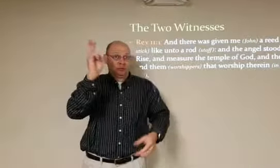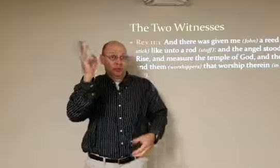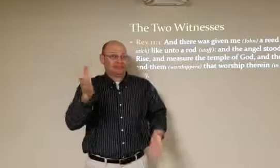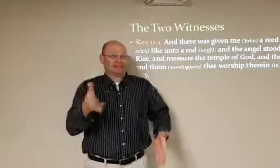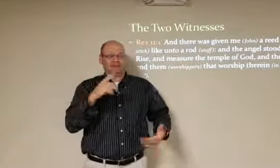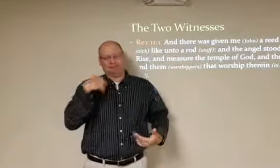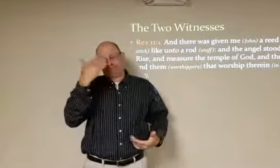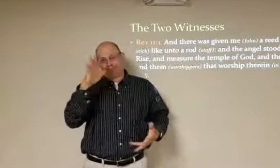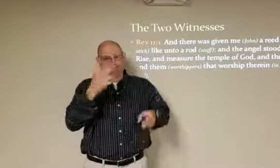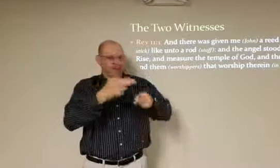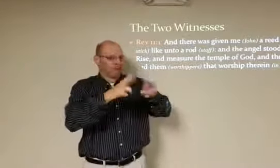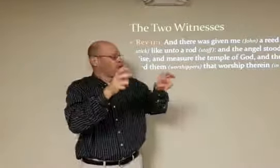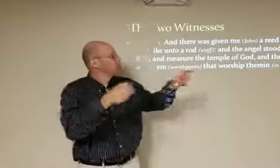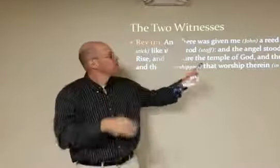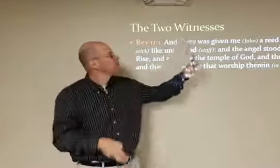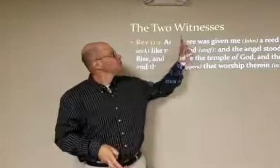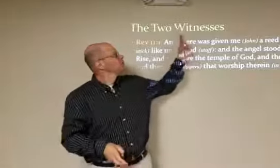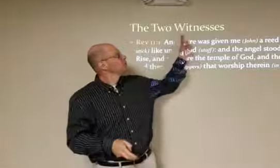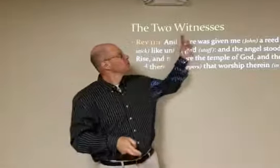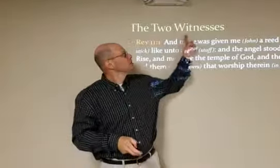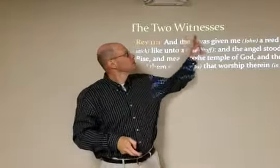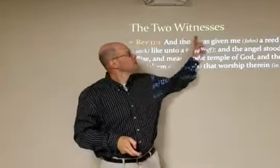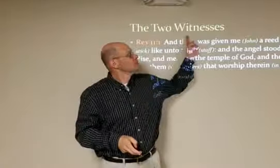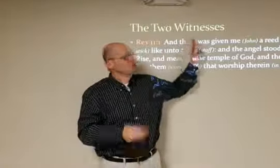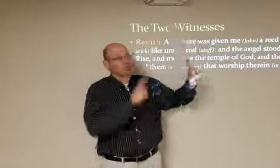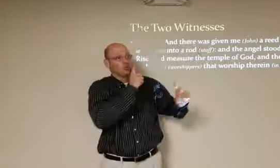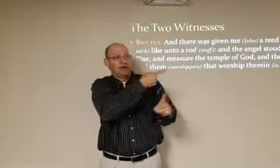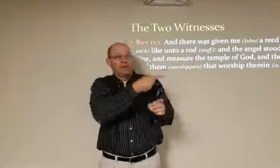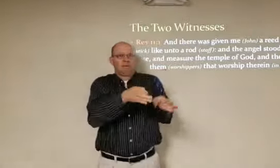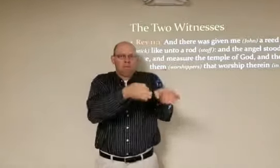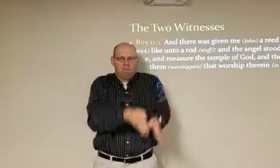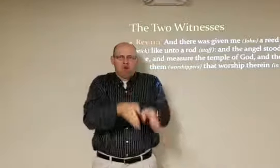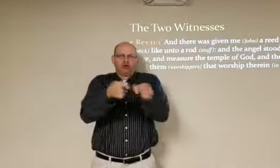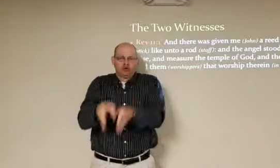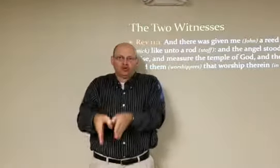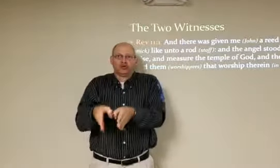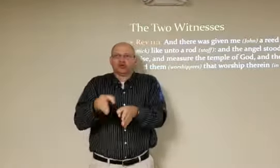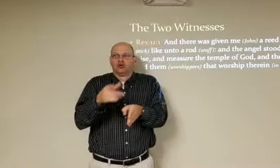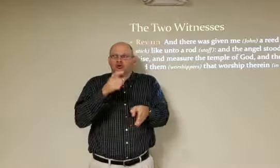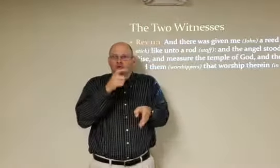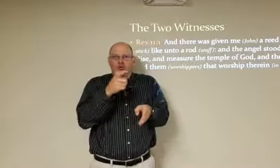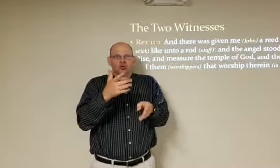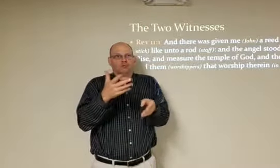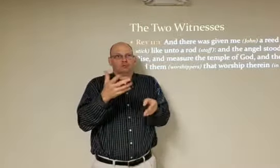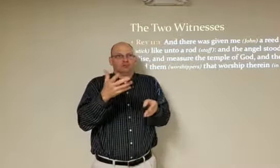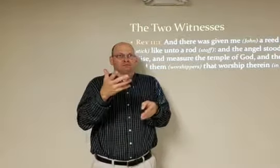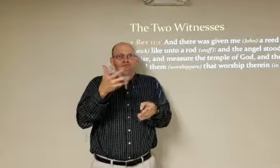I don't know how I should sign the label for two witnesses. Persons,